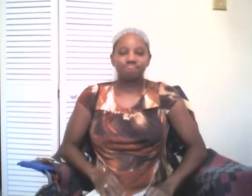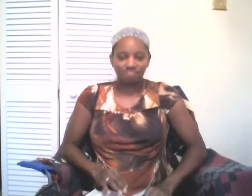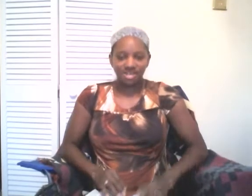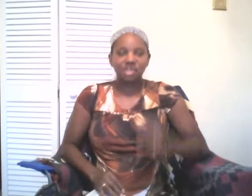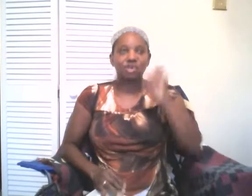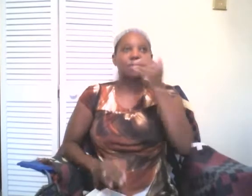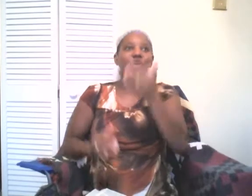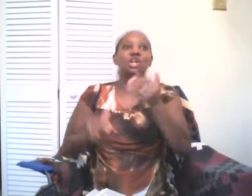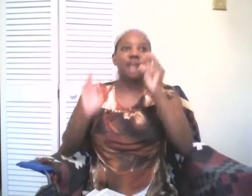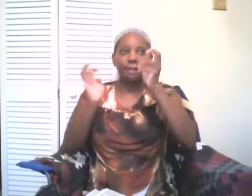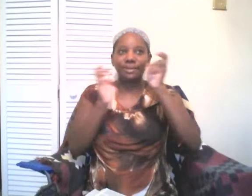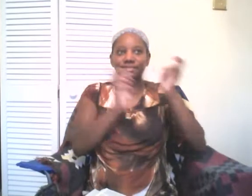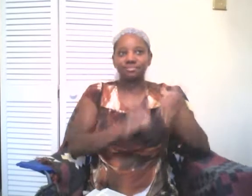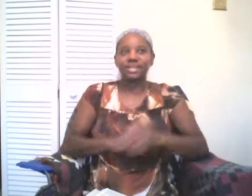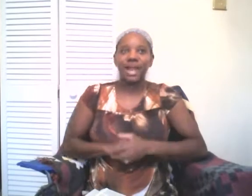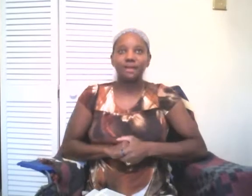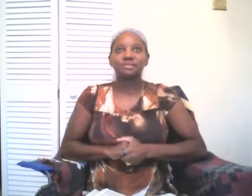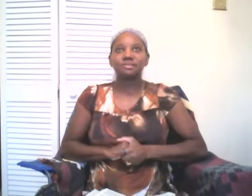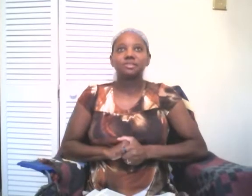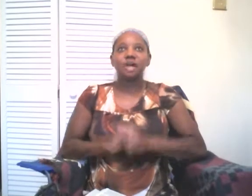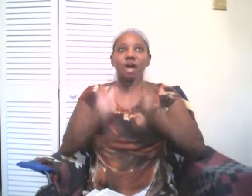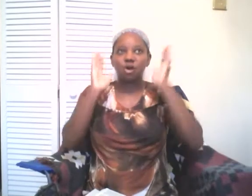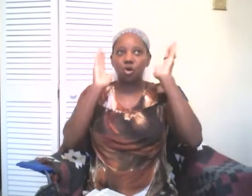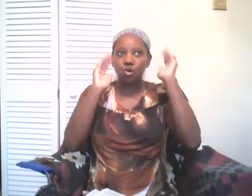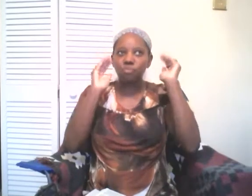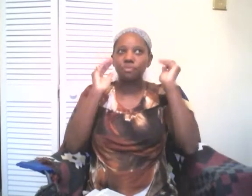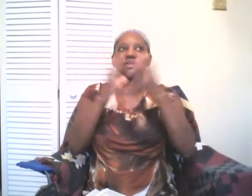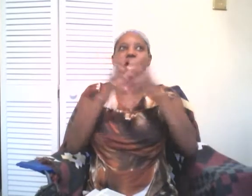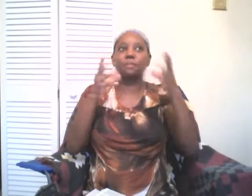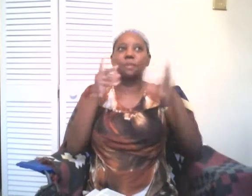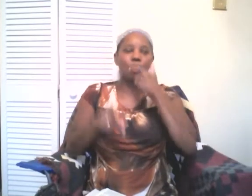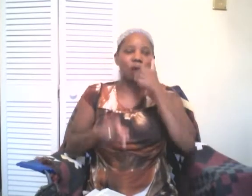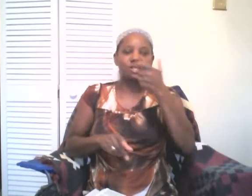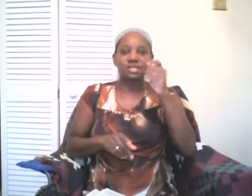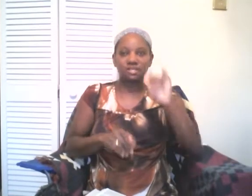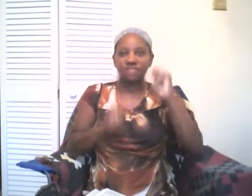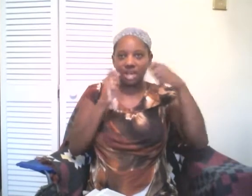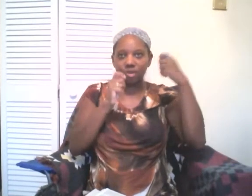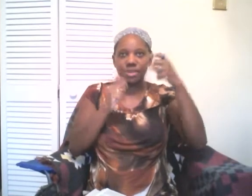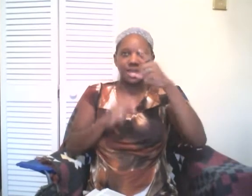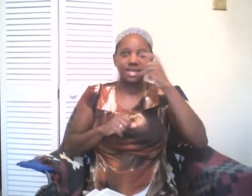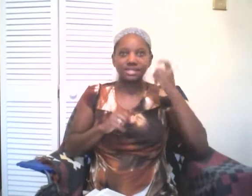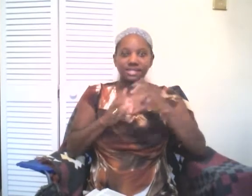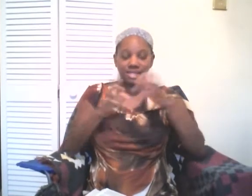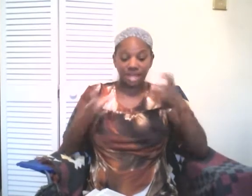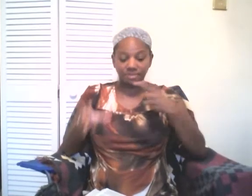And that should be a good topic. Yeah. Hope a lot of people watch this video because it's a lot to be